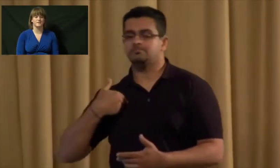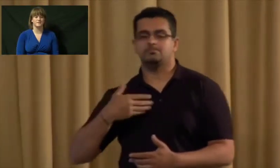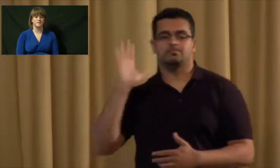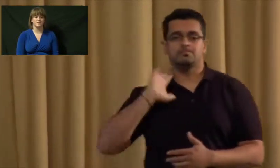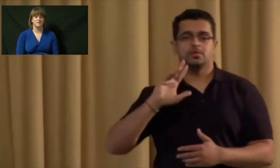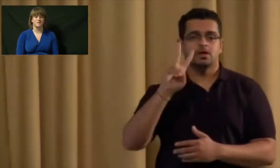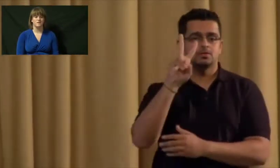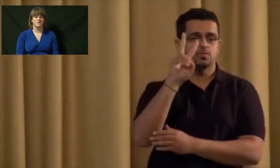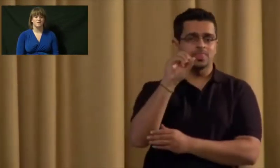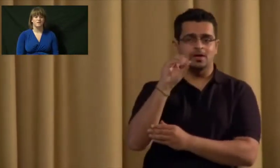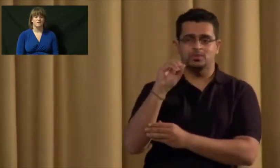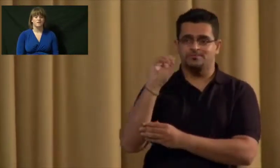experienced.